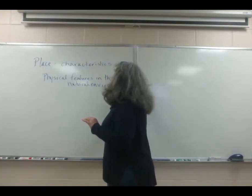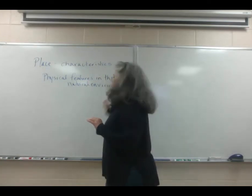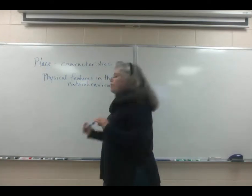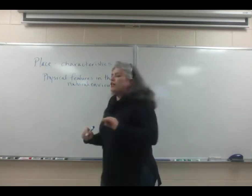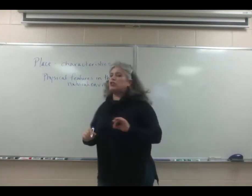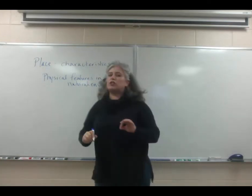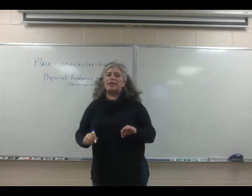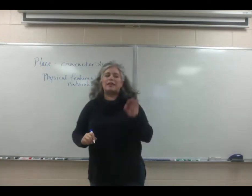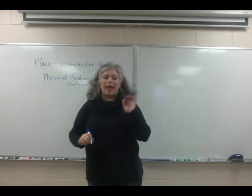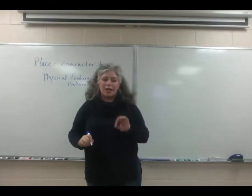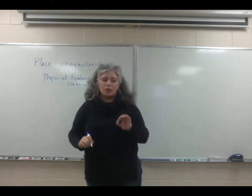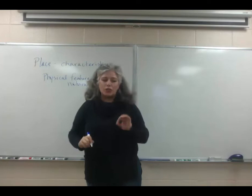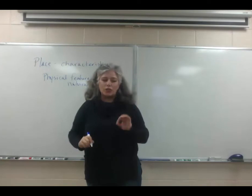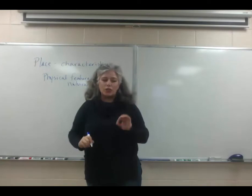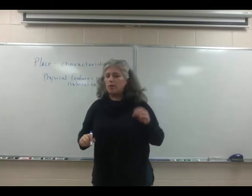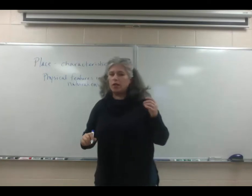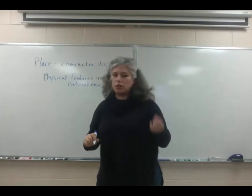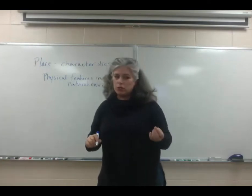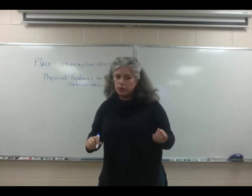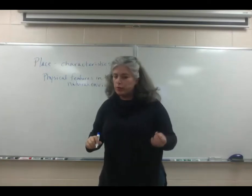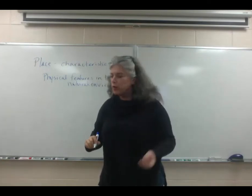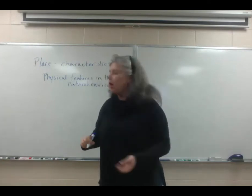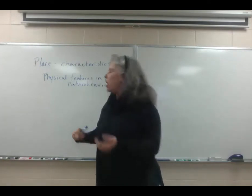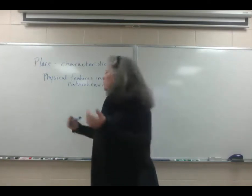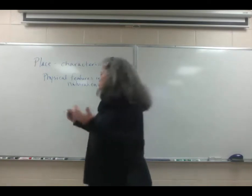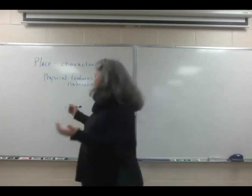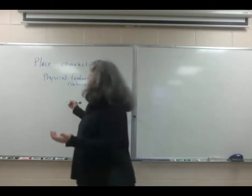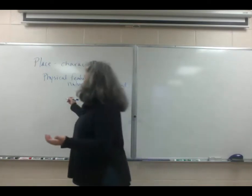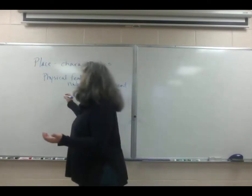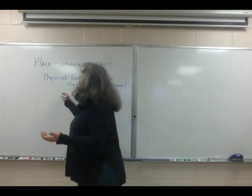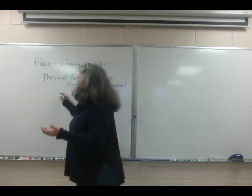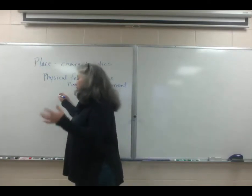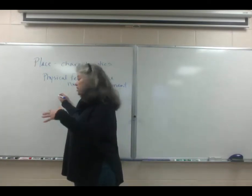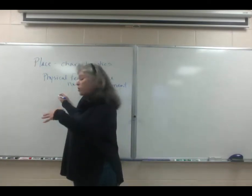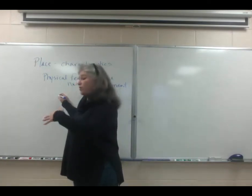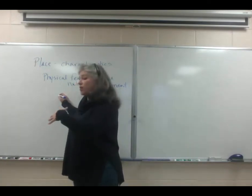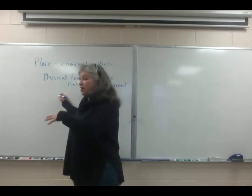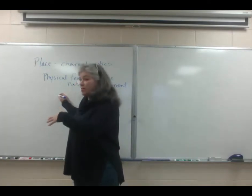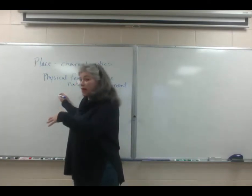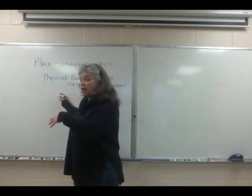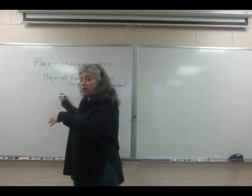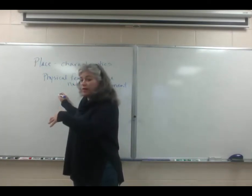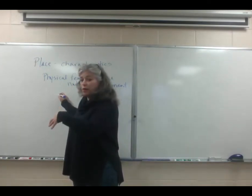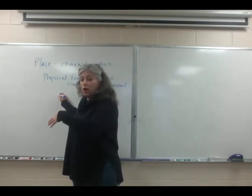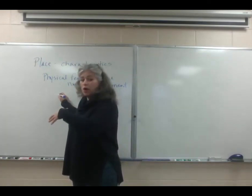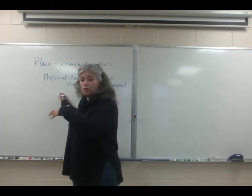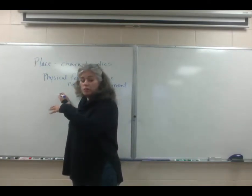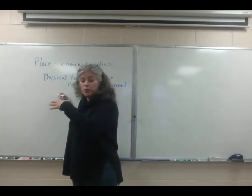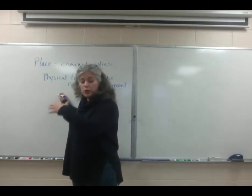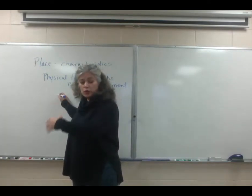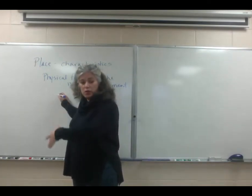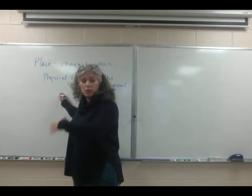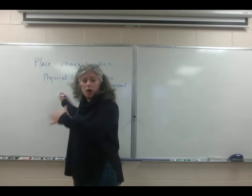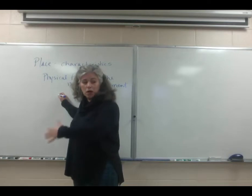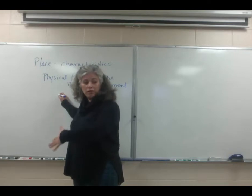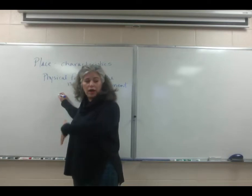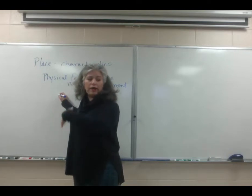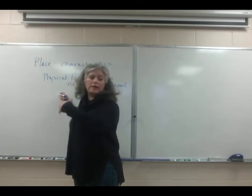Physical features in the natural environment include, of course, some of the things that we've talked about using, modifying,